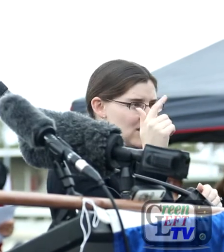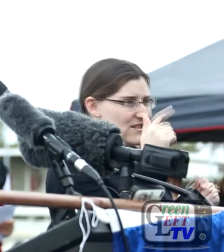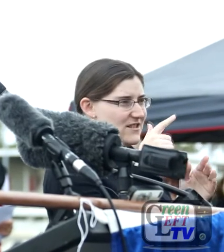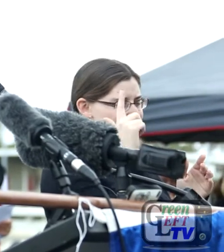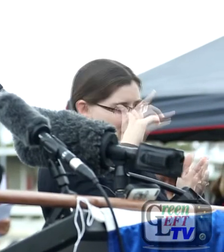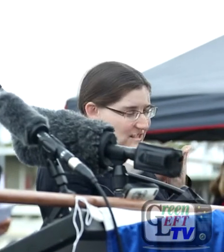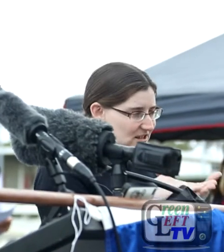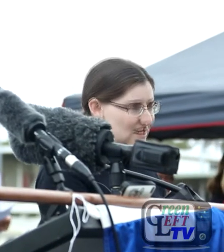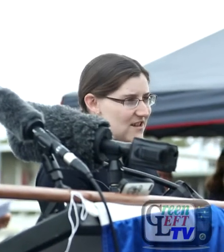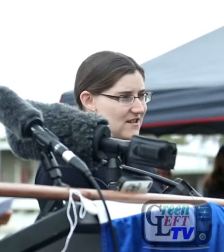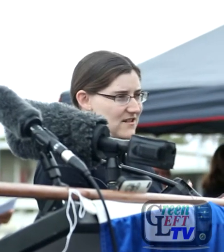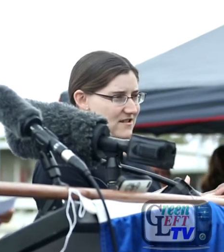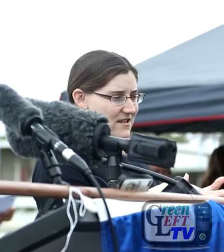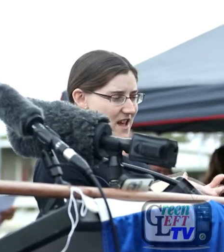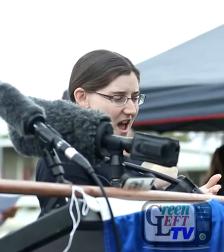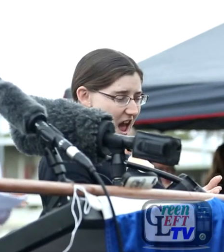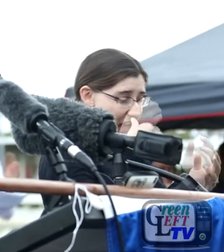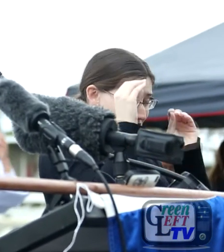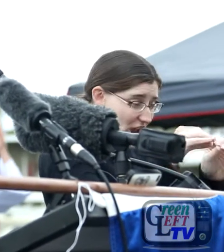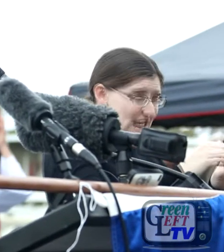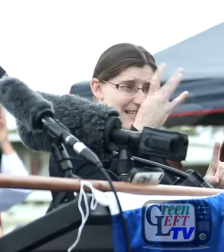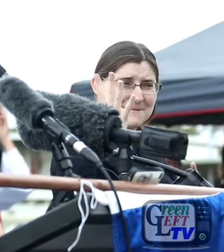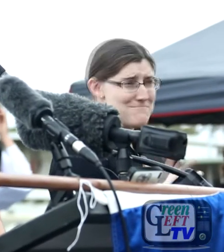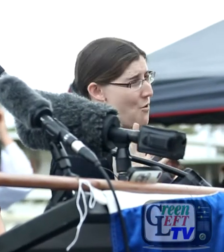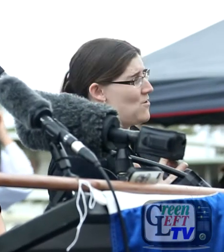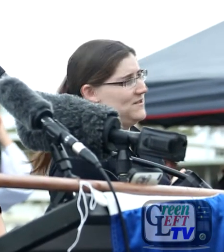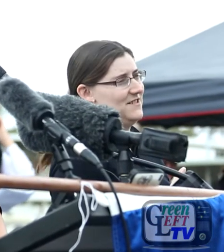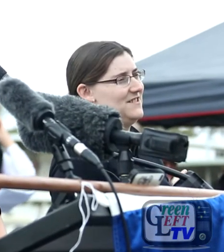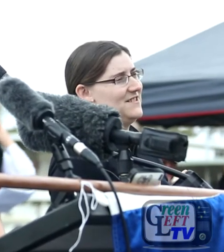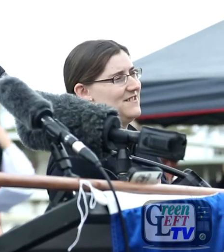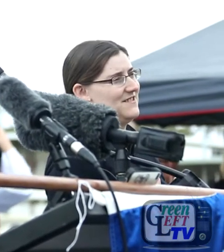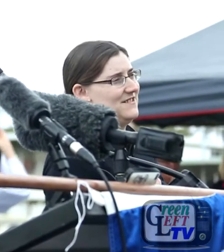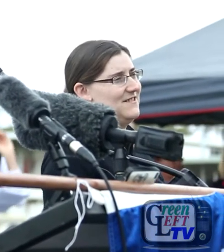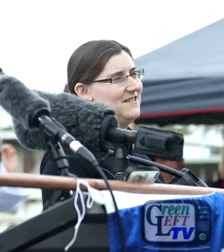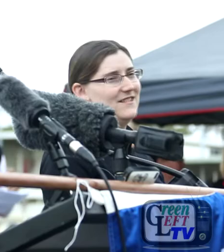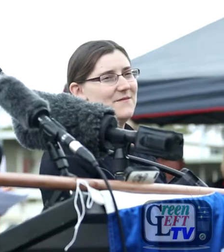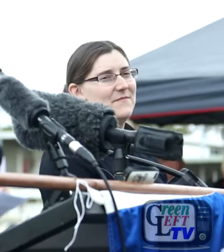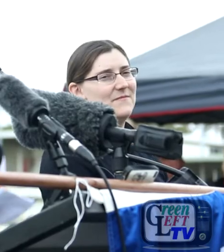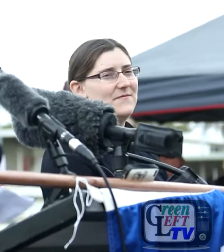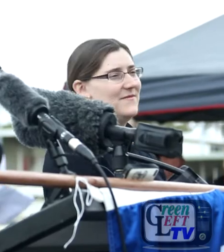children's education matters. Yes. Yes. We